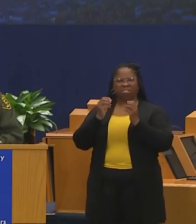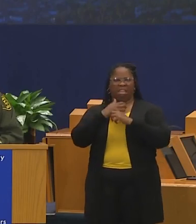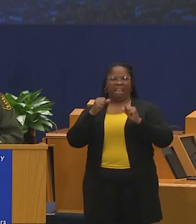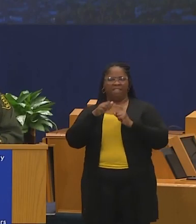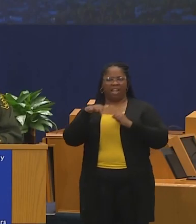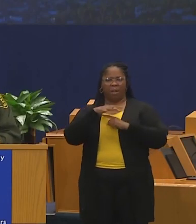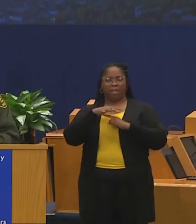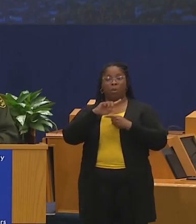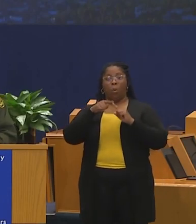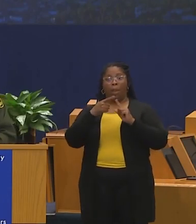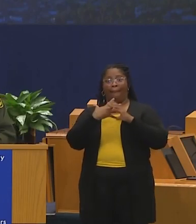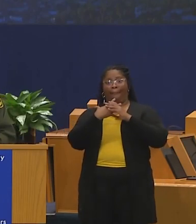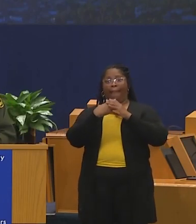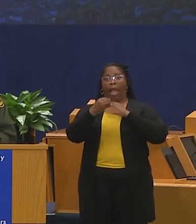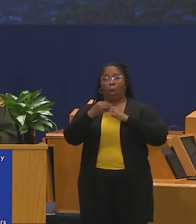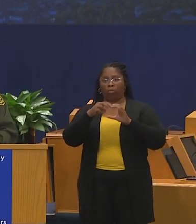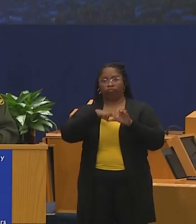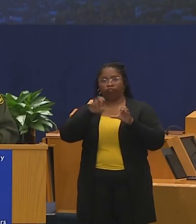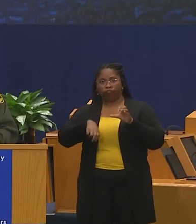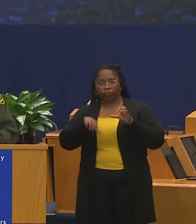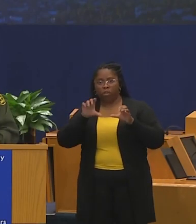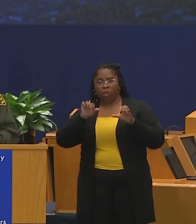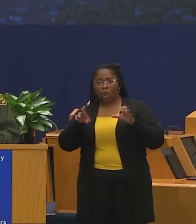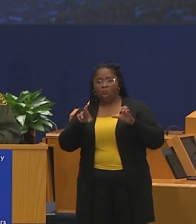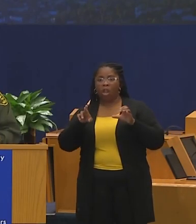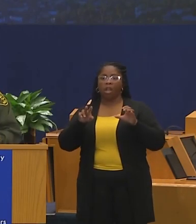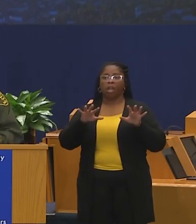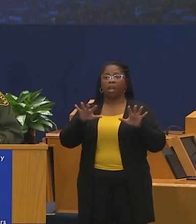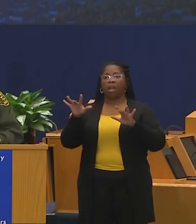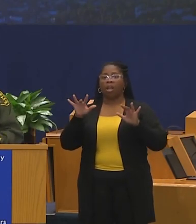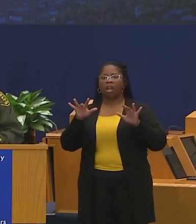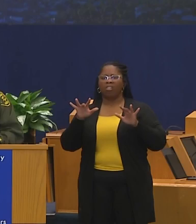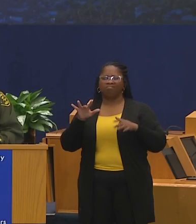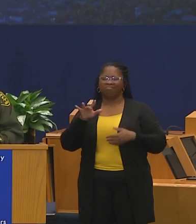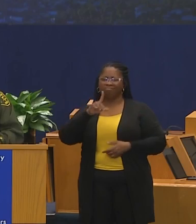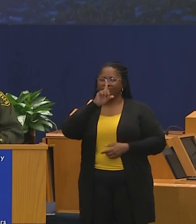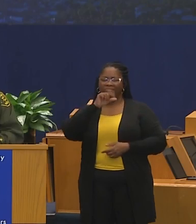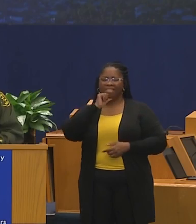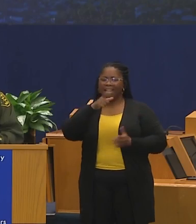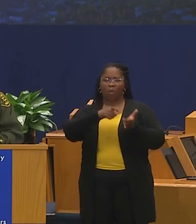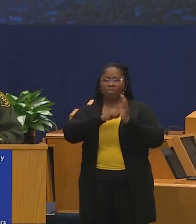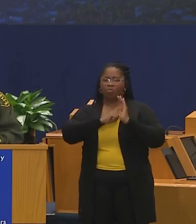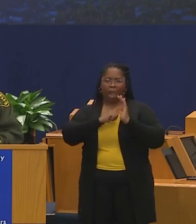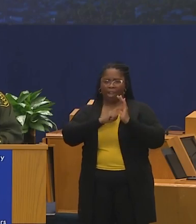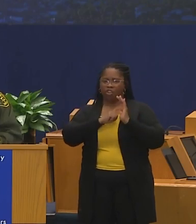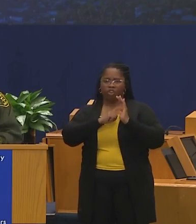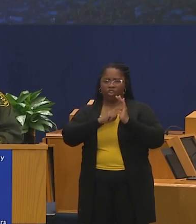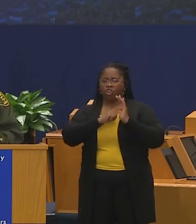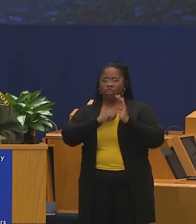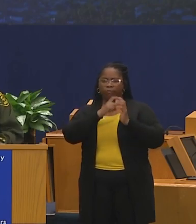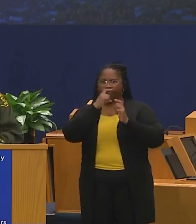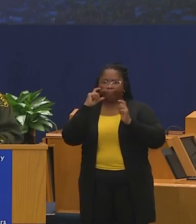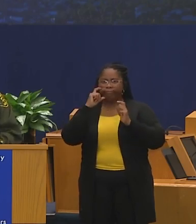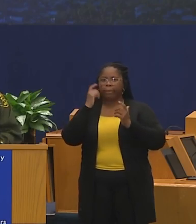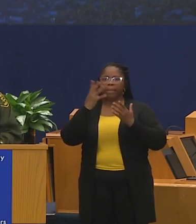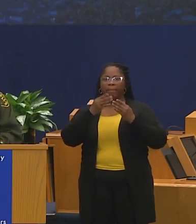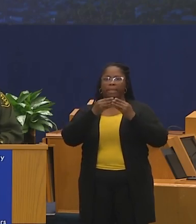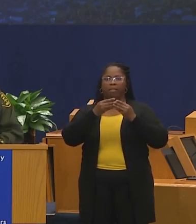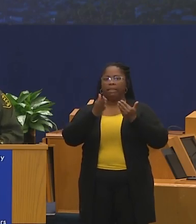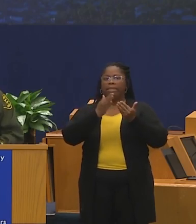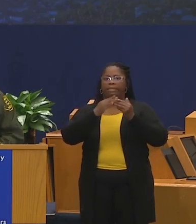Once they step out in an emergency situation, we're not going to ask them to be masked up if they're engaged in some physical activity. They may lose the mask